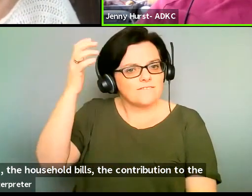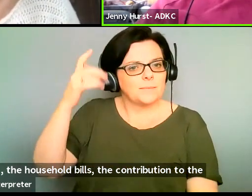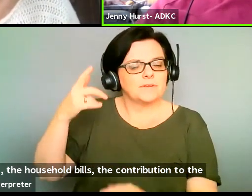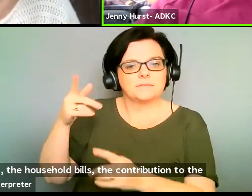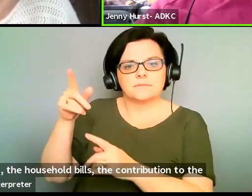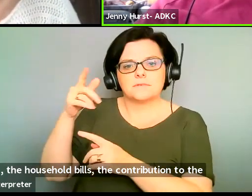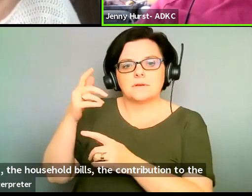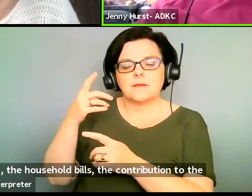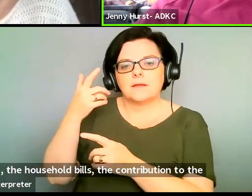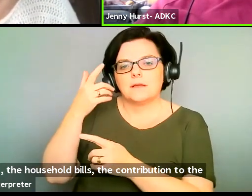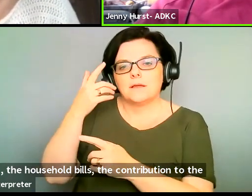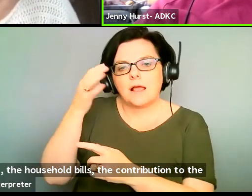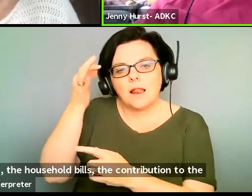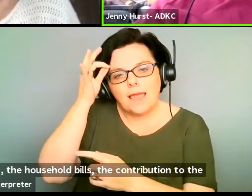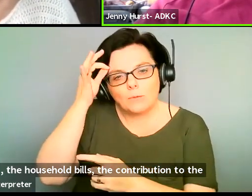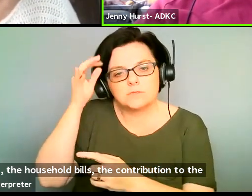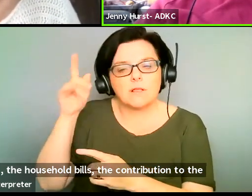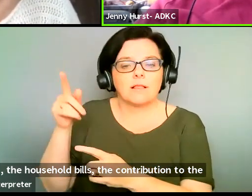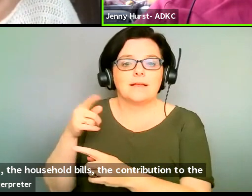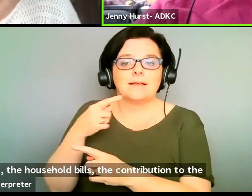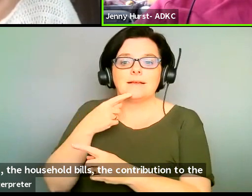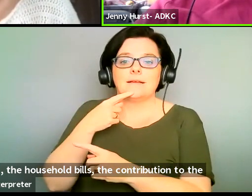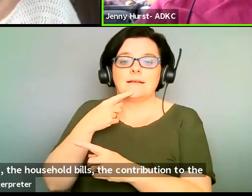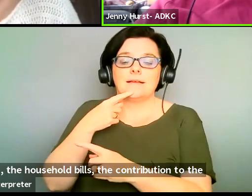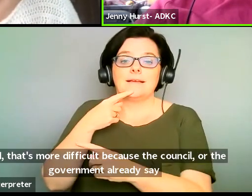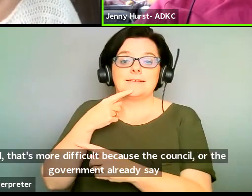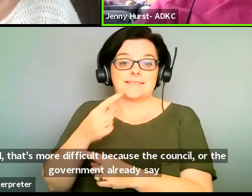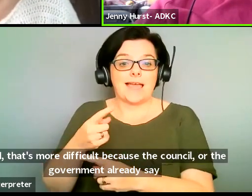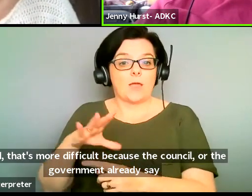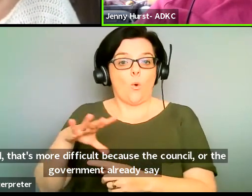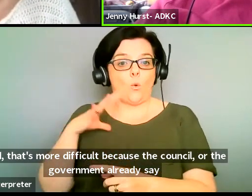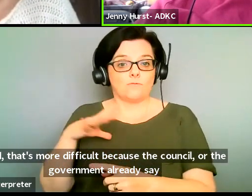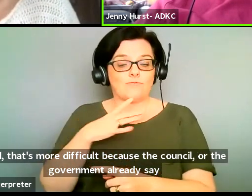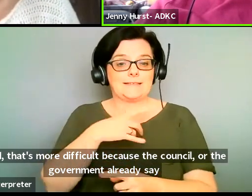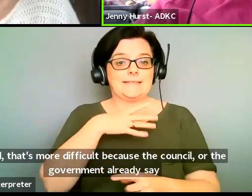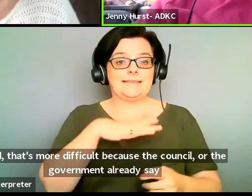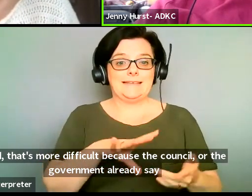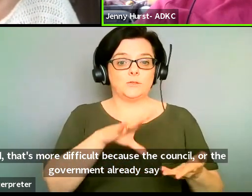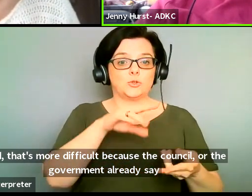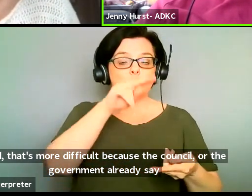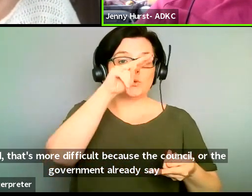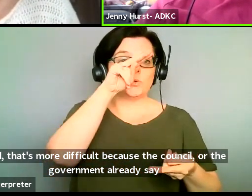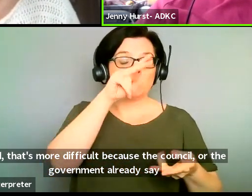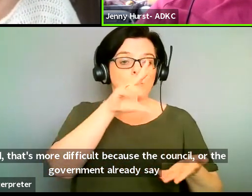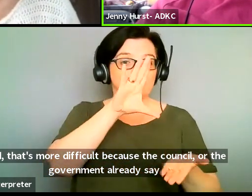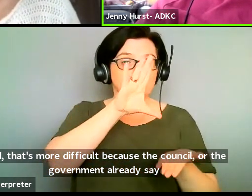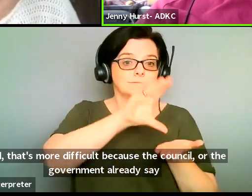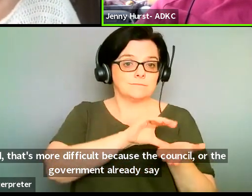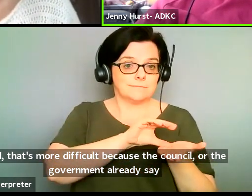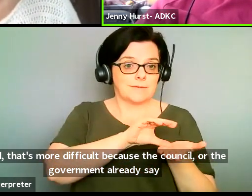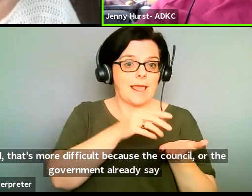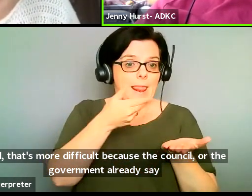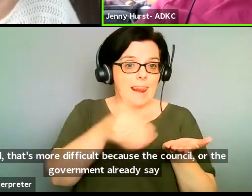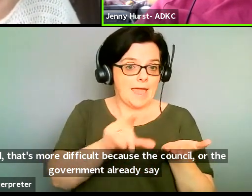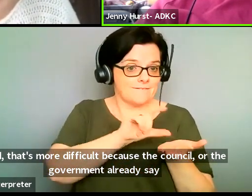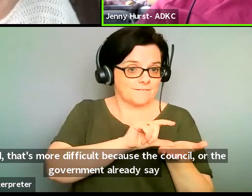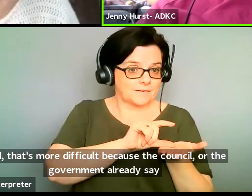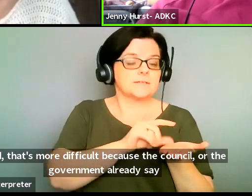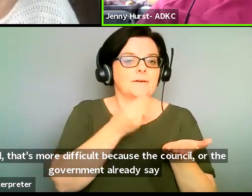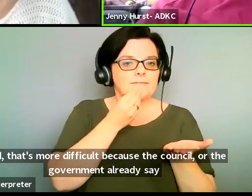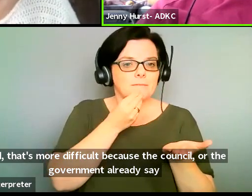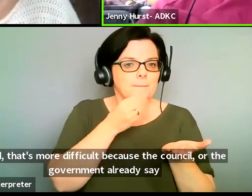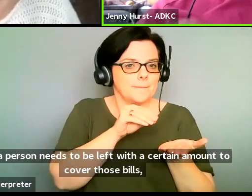say that a person needs to be left with a certain amount to cover those bills, the food,